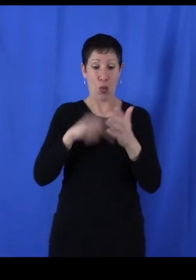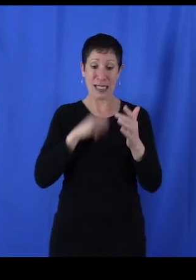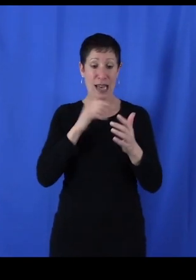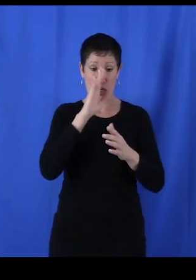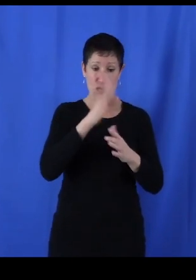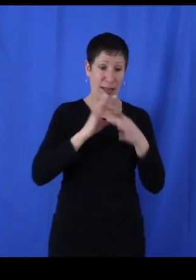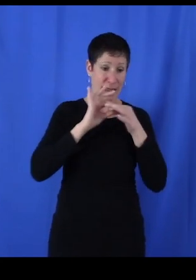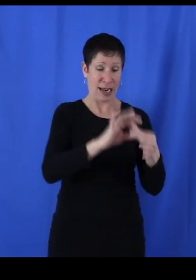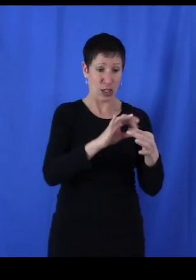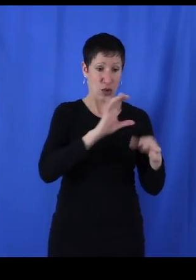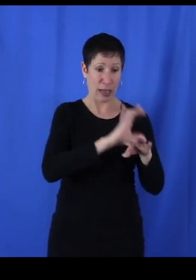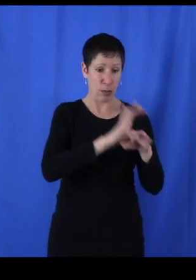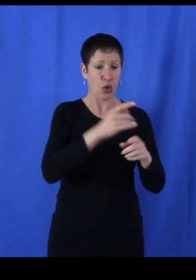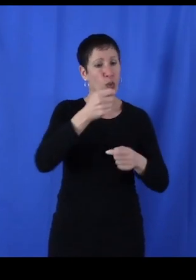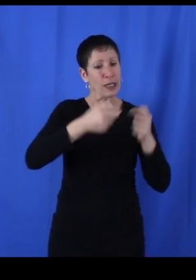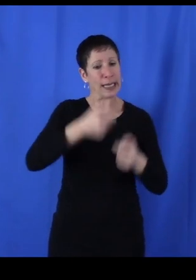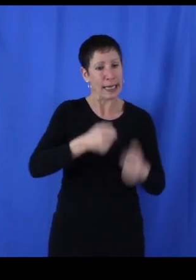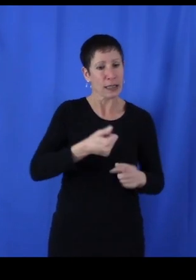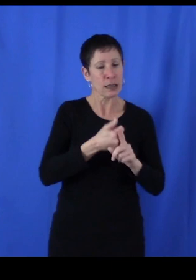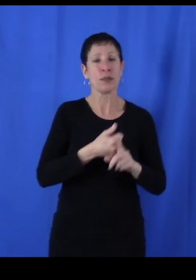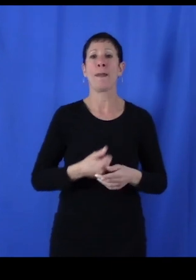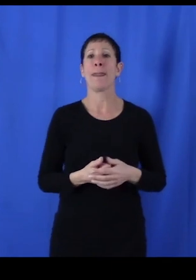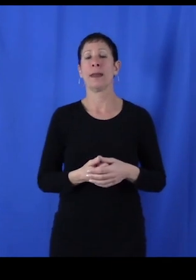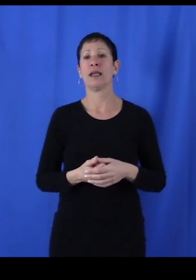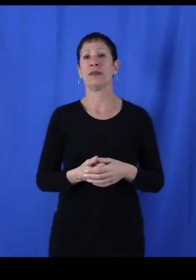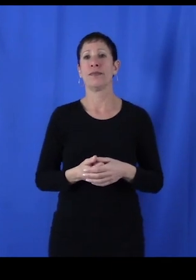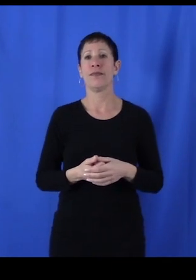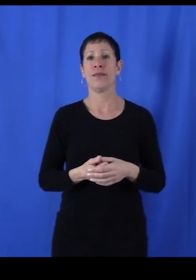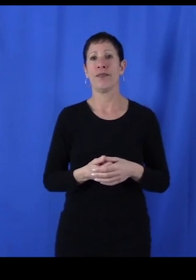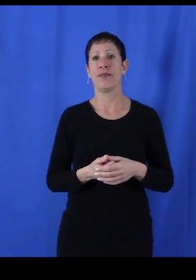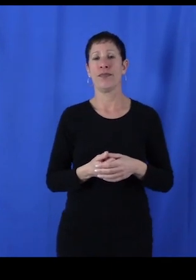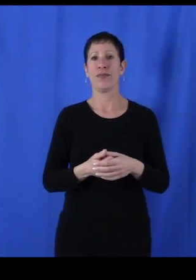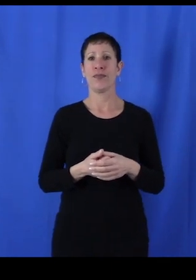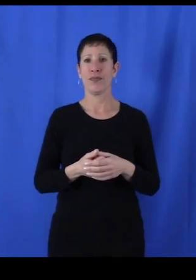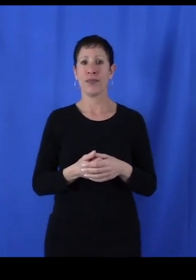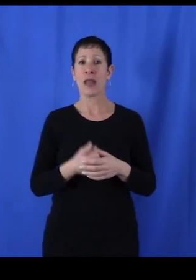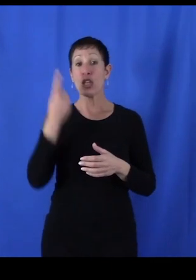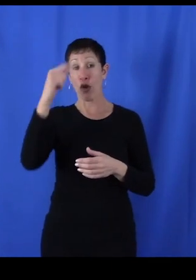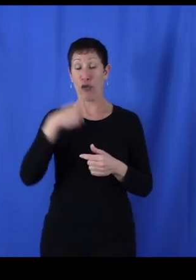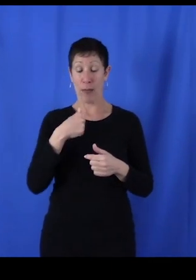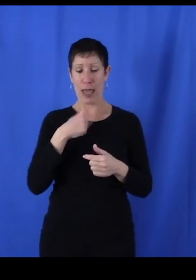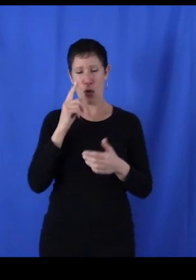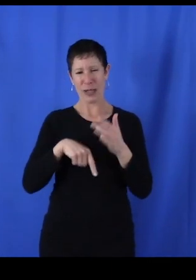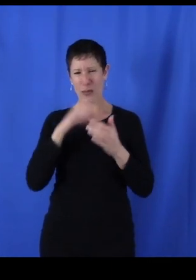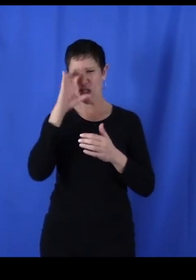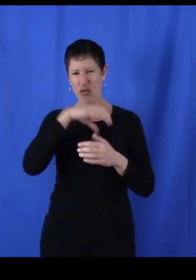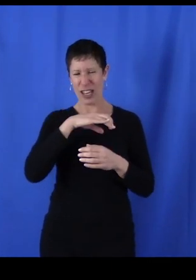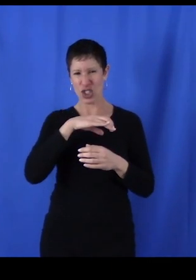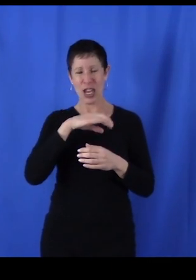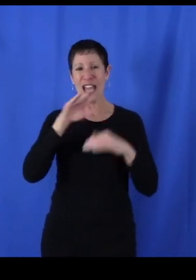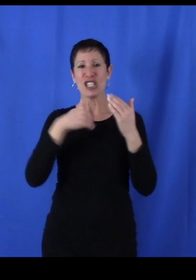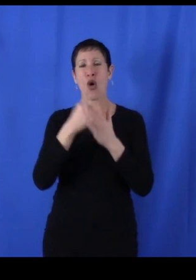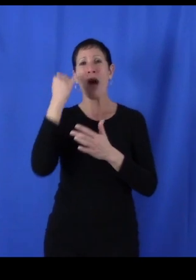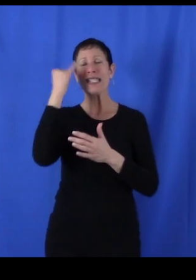not directly addressed to it. Right? And so for me, what's always been strange is the notion